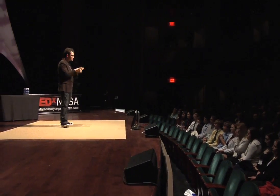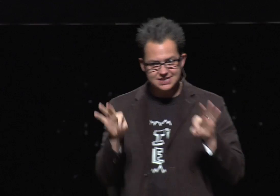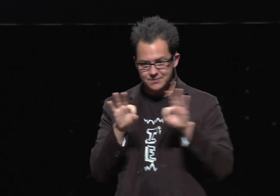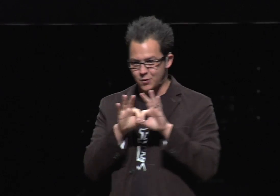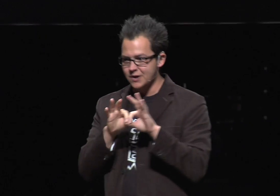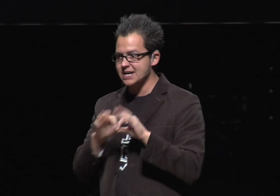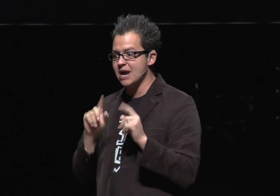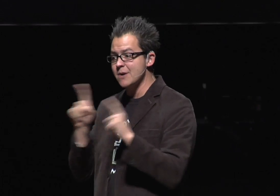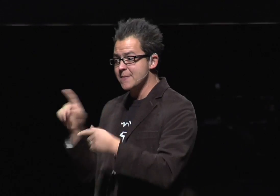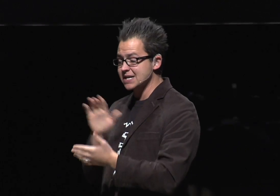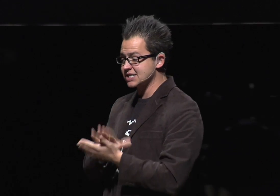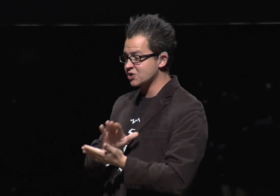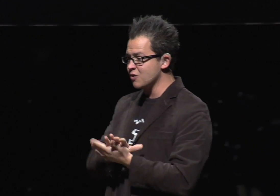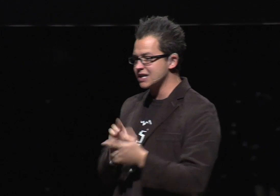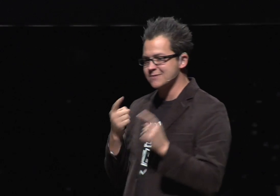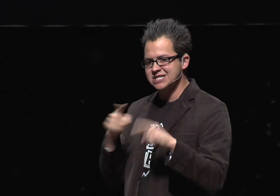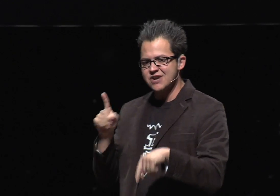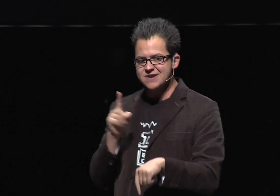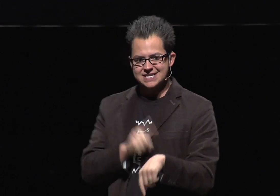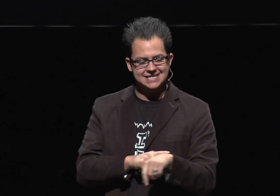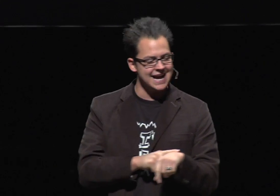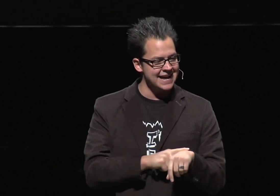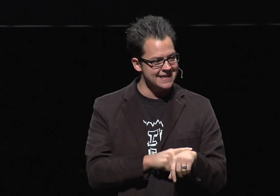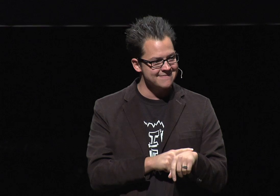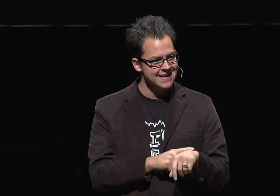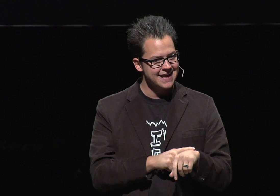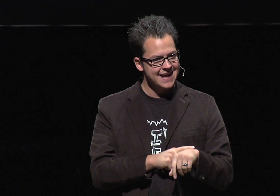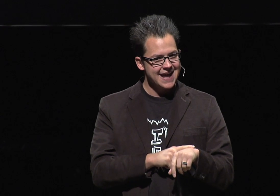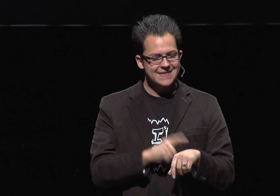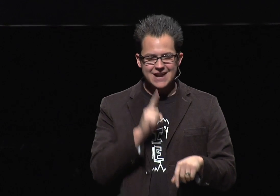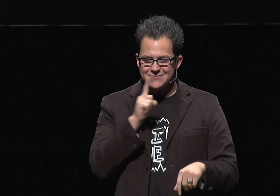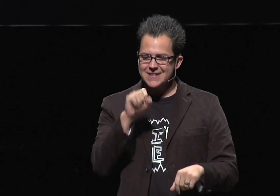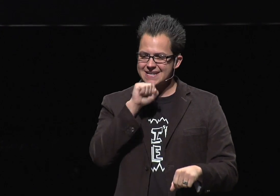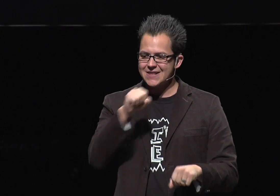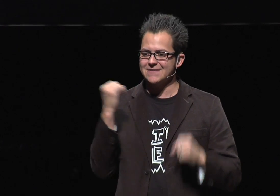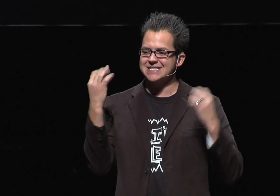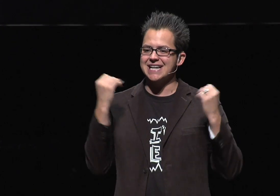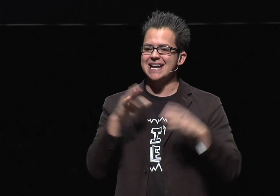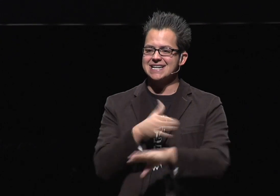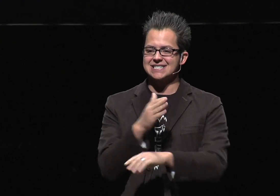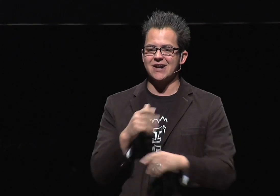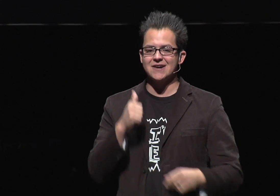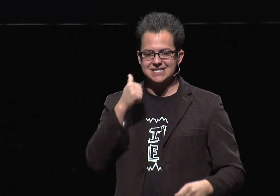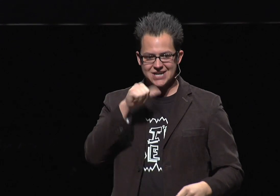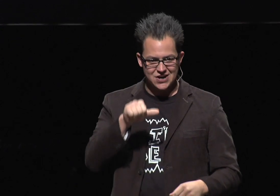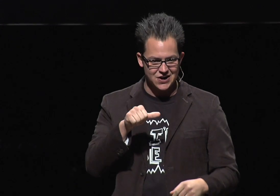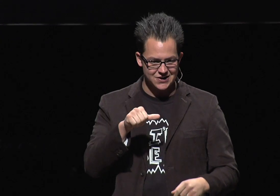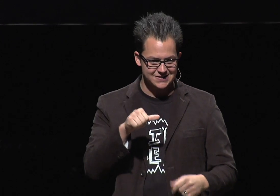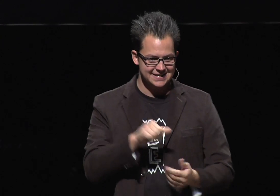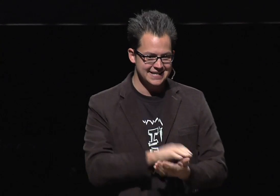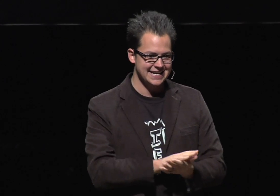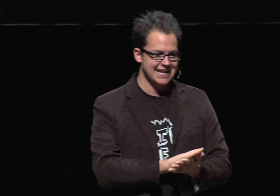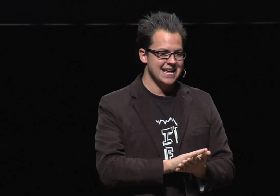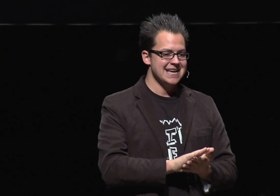is important. And I went back to school, and it was during this time that I really loved signing songs to girls.